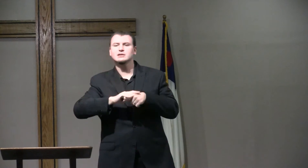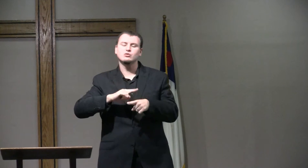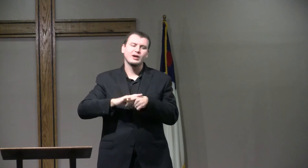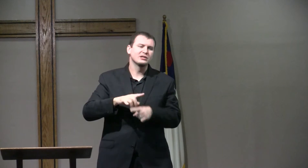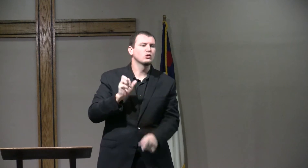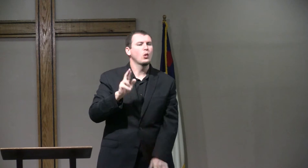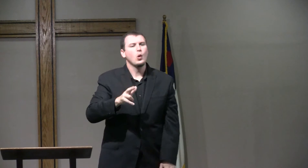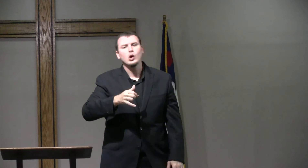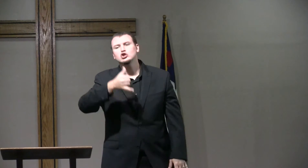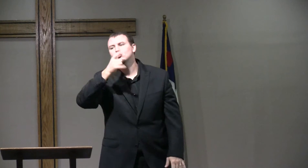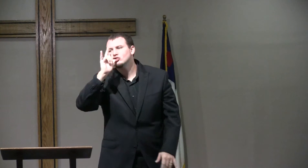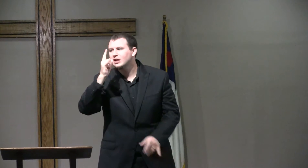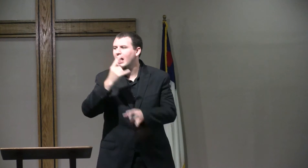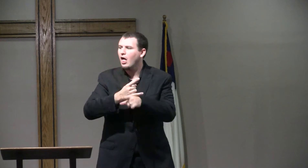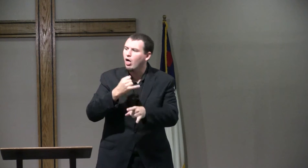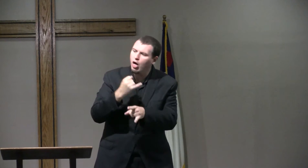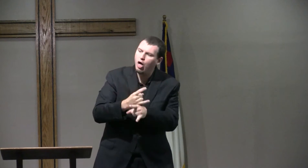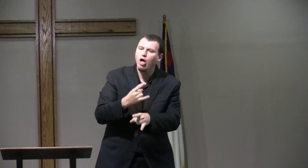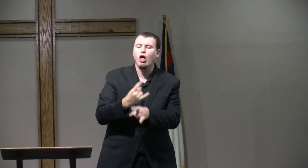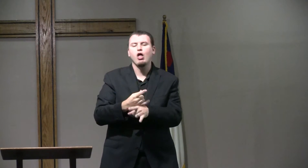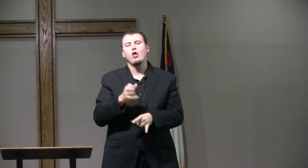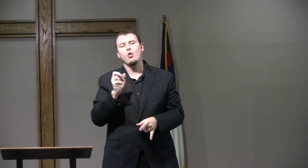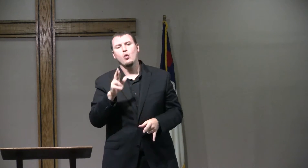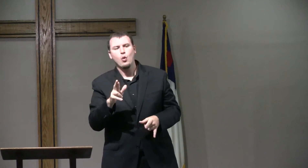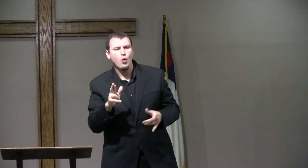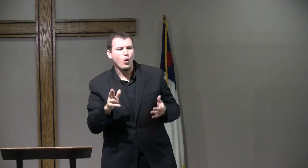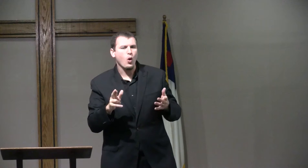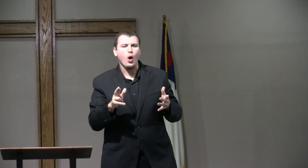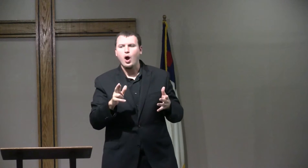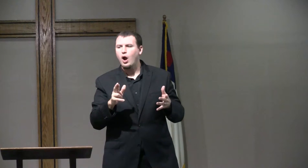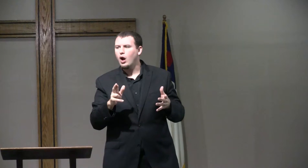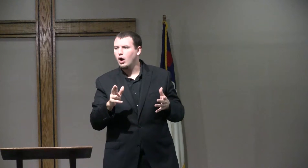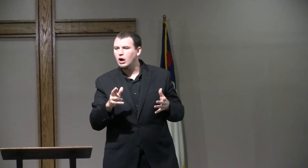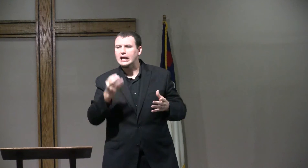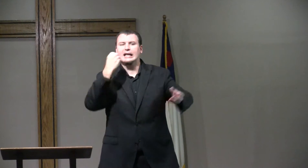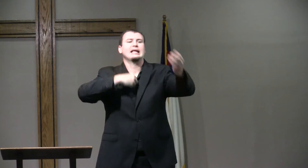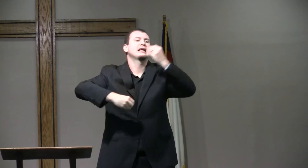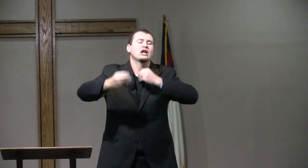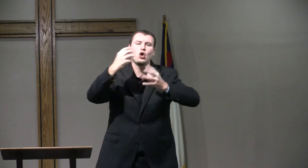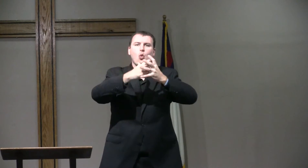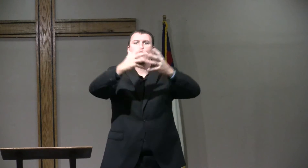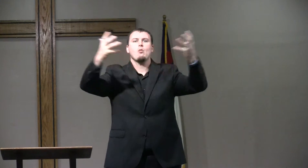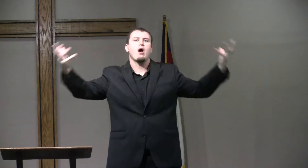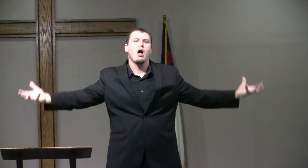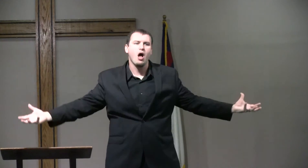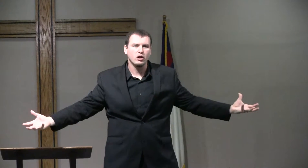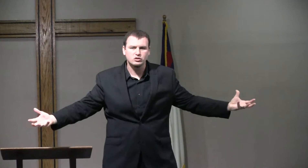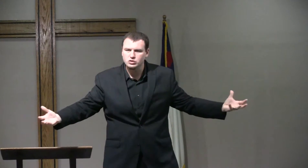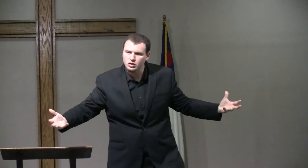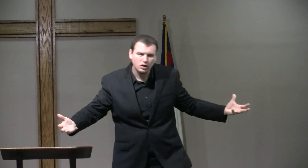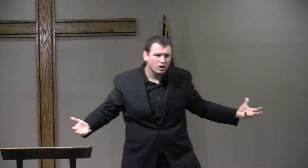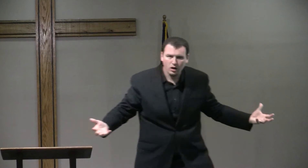We sometimes use that verse for smoking or drinking alcohol or eating too